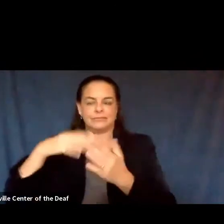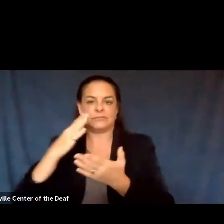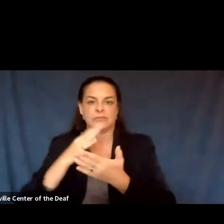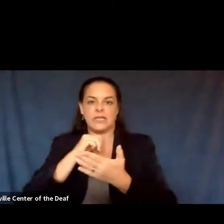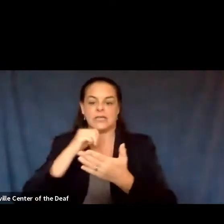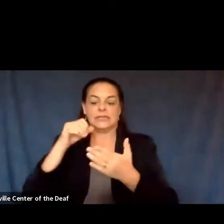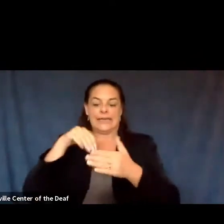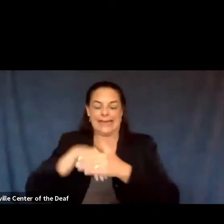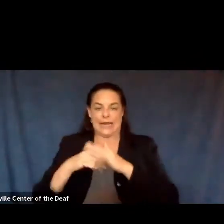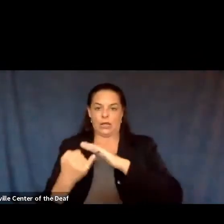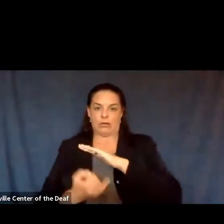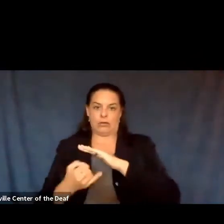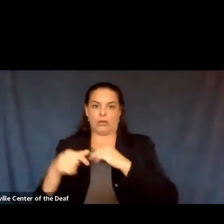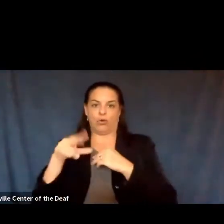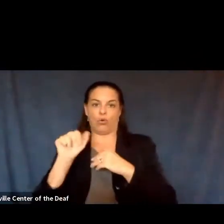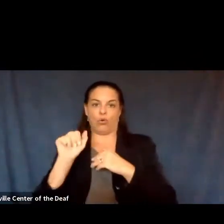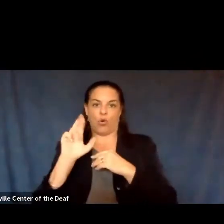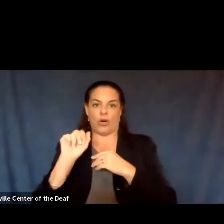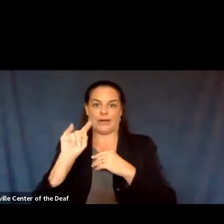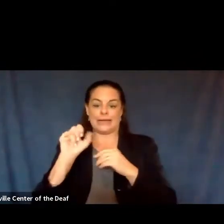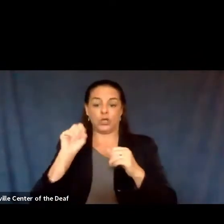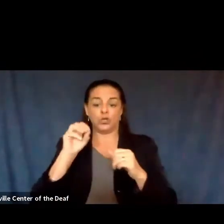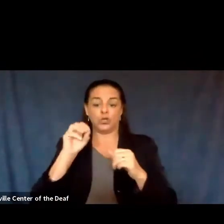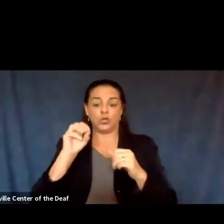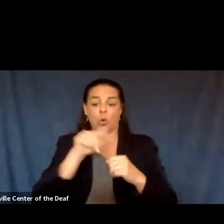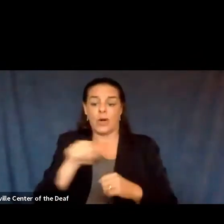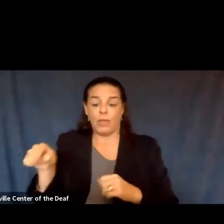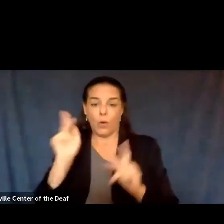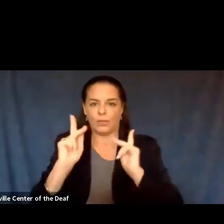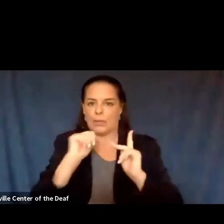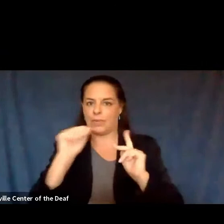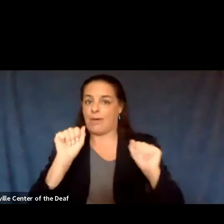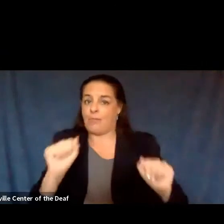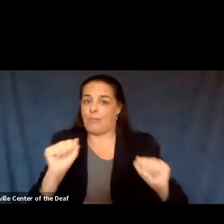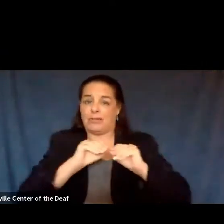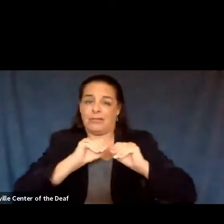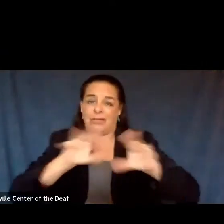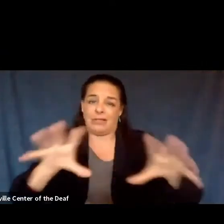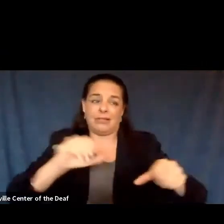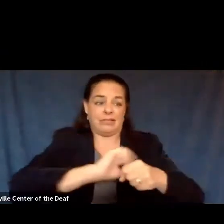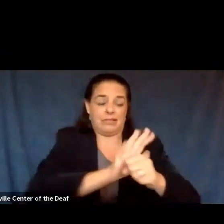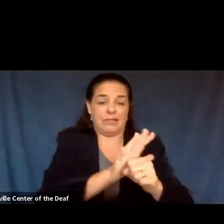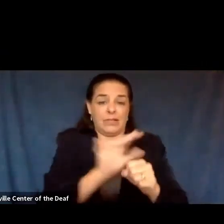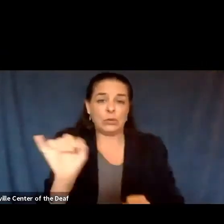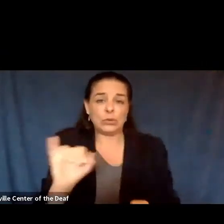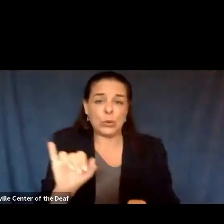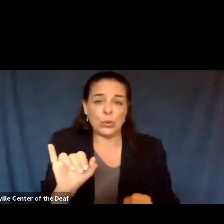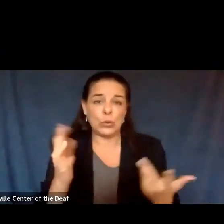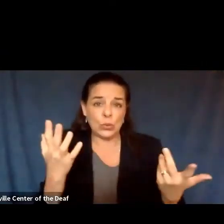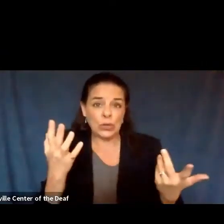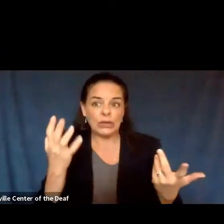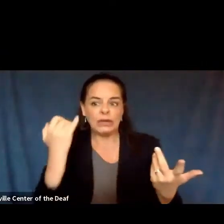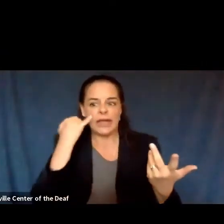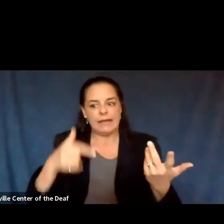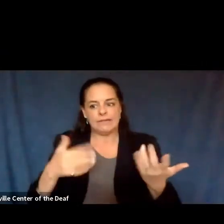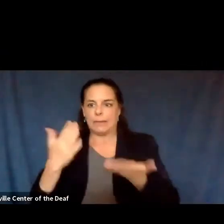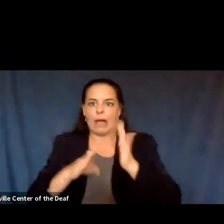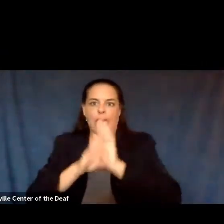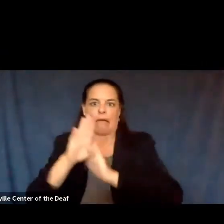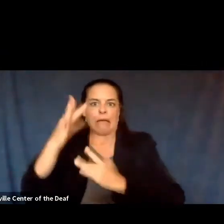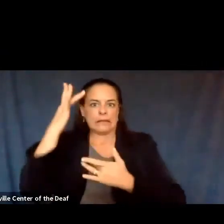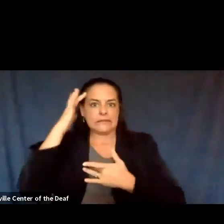as well and into quarantine, so they aren't going to potentially expose people if they are incubating and going to develop the disease later